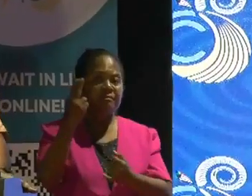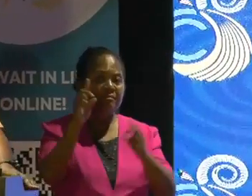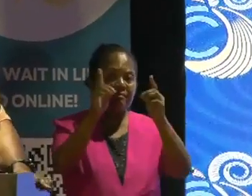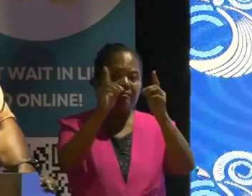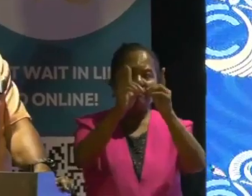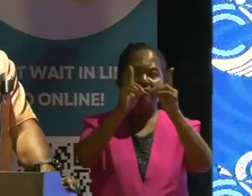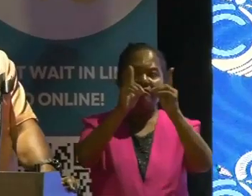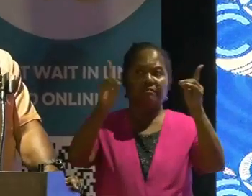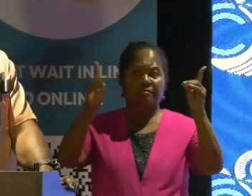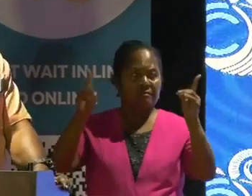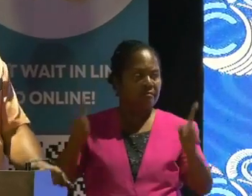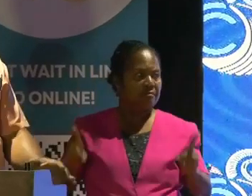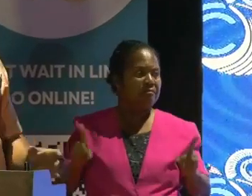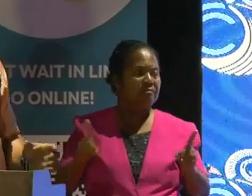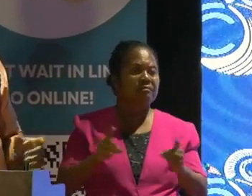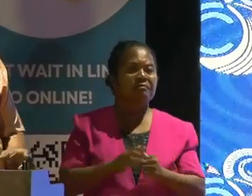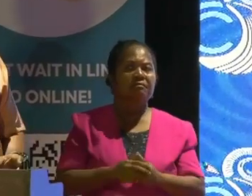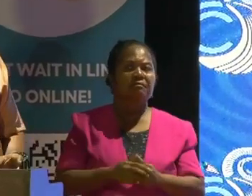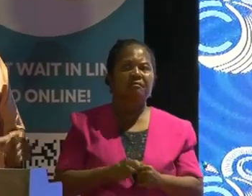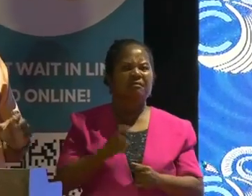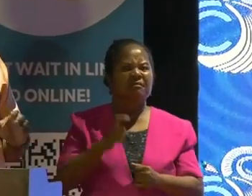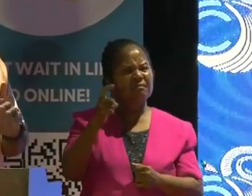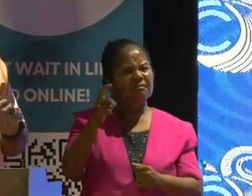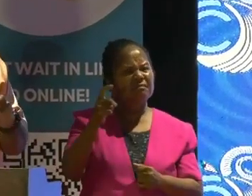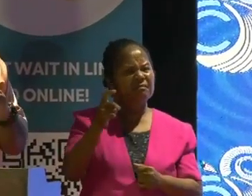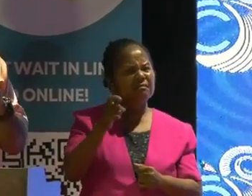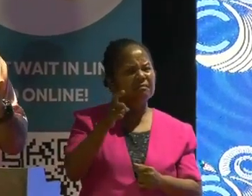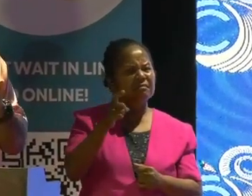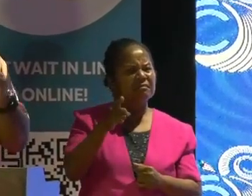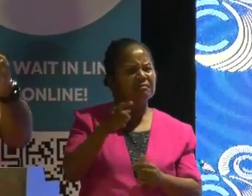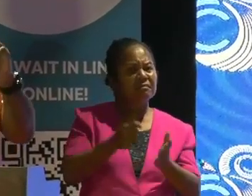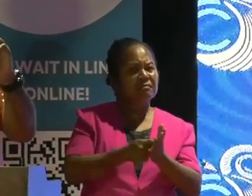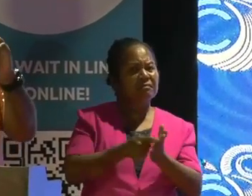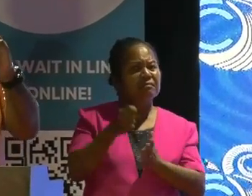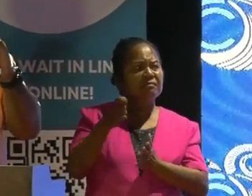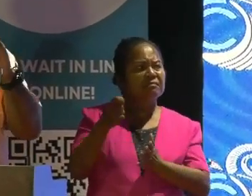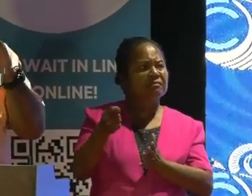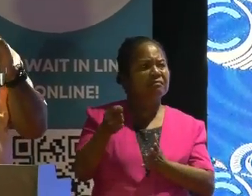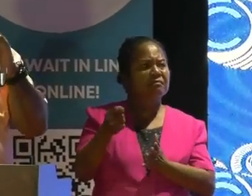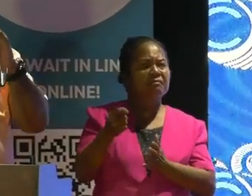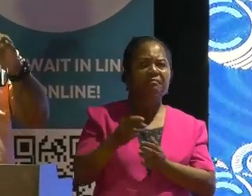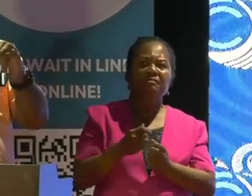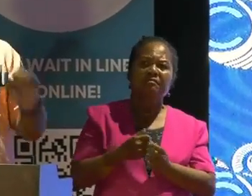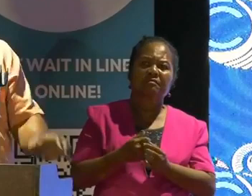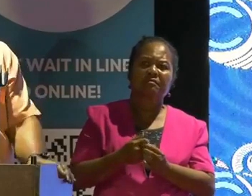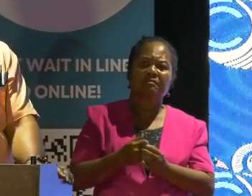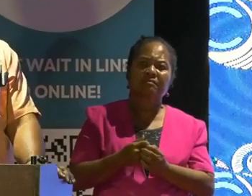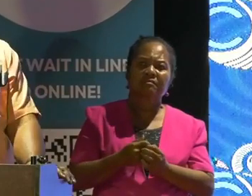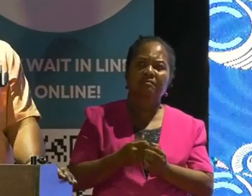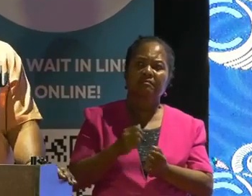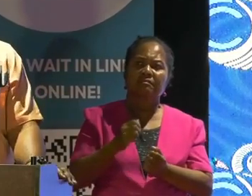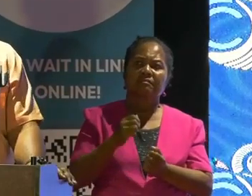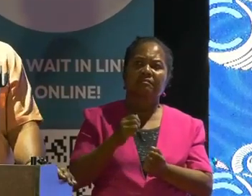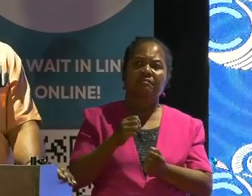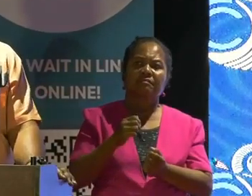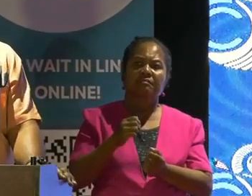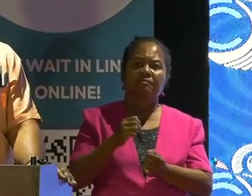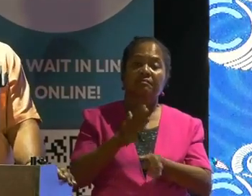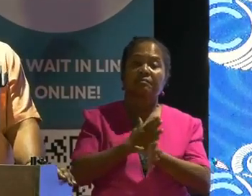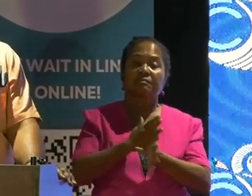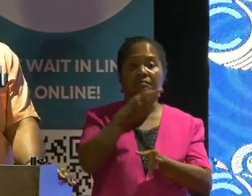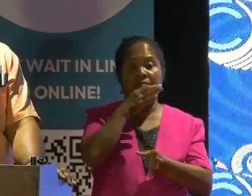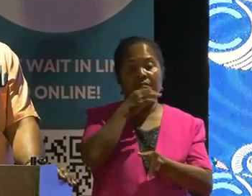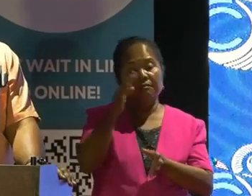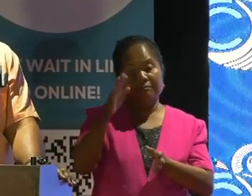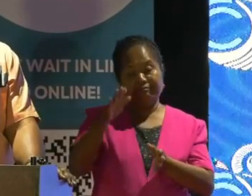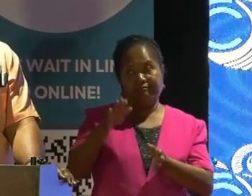monthly remittance. If the payment, like if the employee's salary is below the